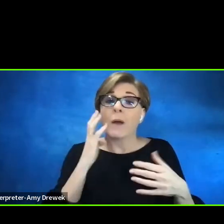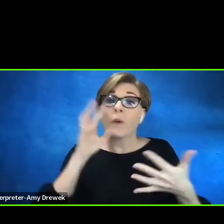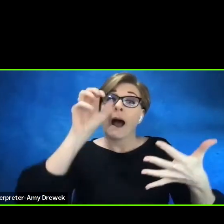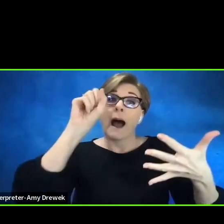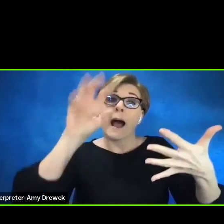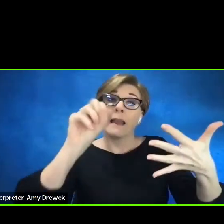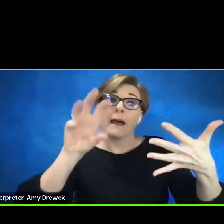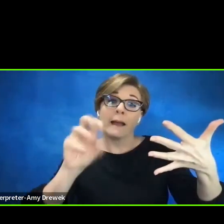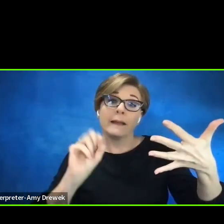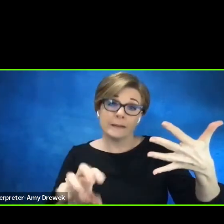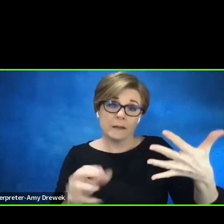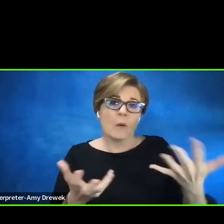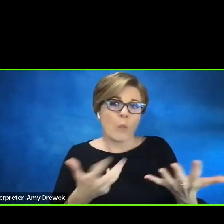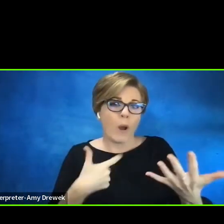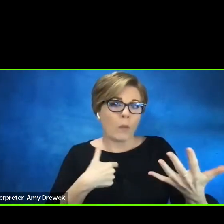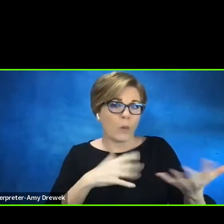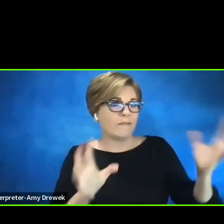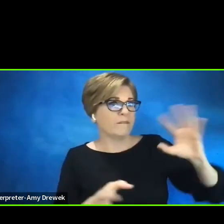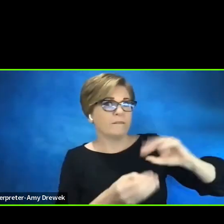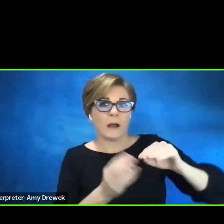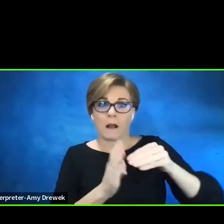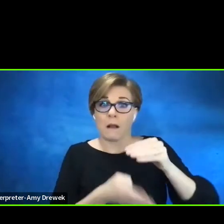of the work that we have been involved in.